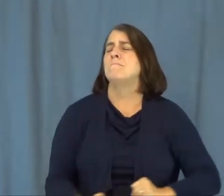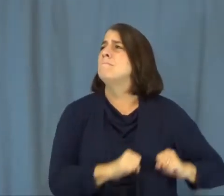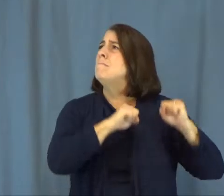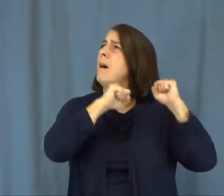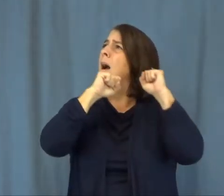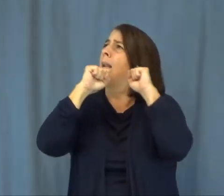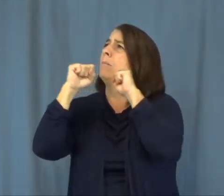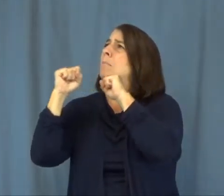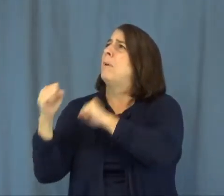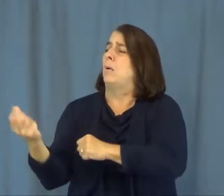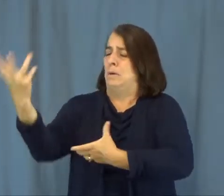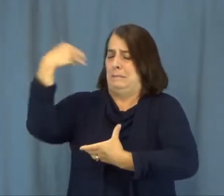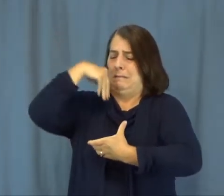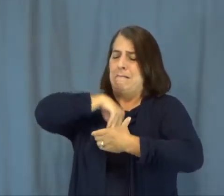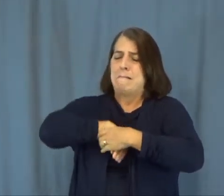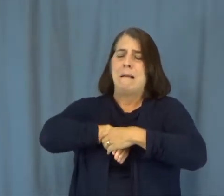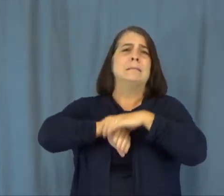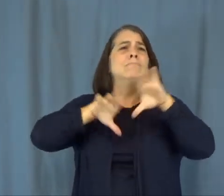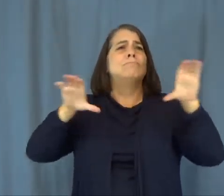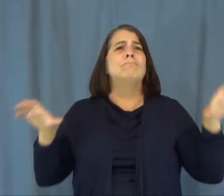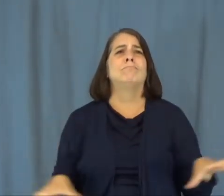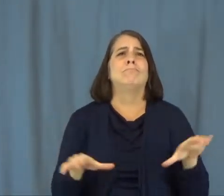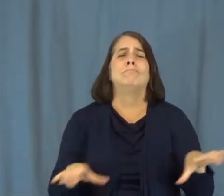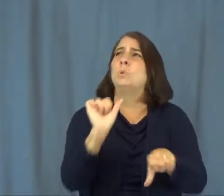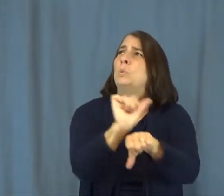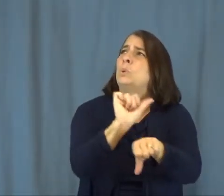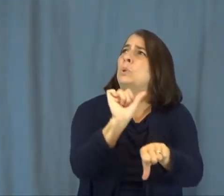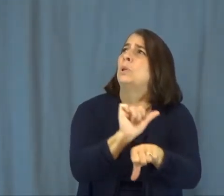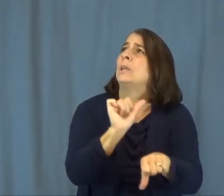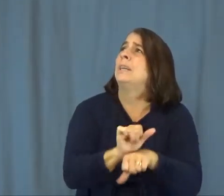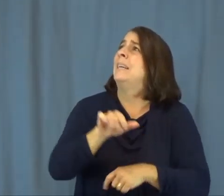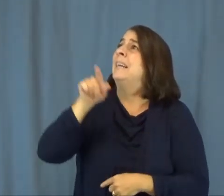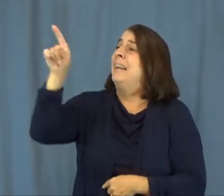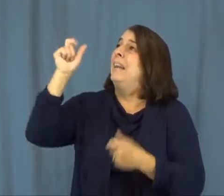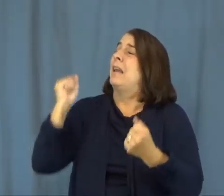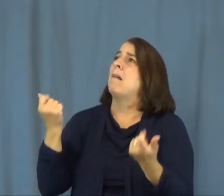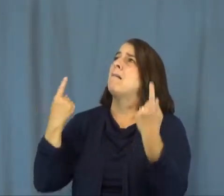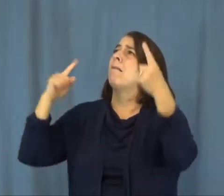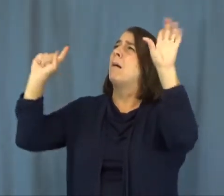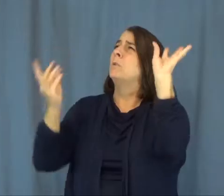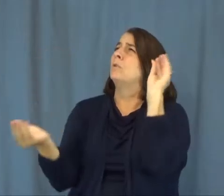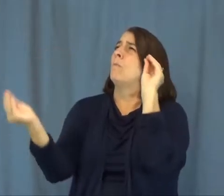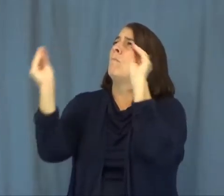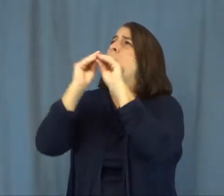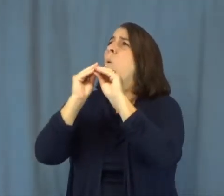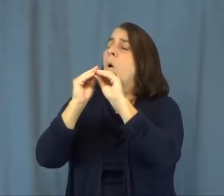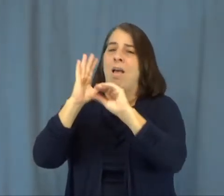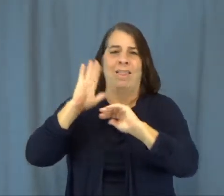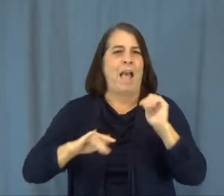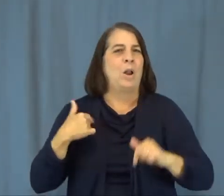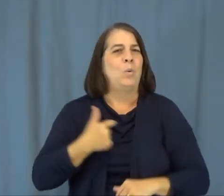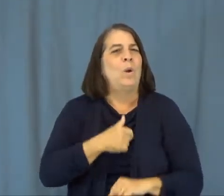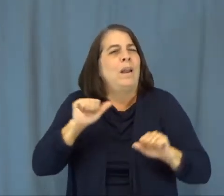able to accomplish infinitely more than we would ever dare to ask or hope